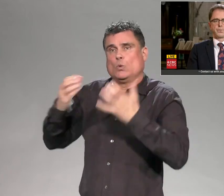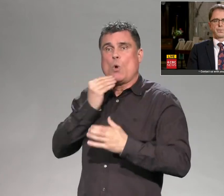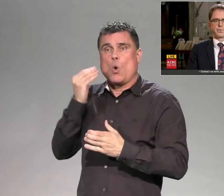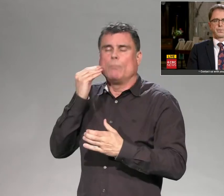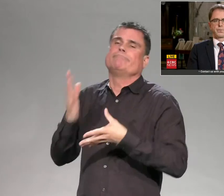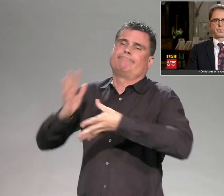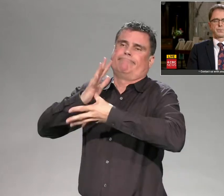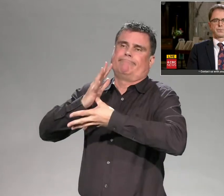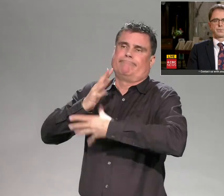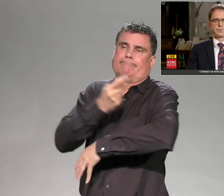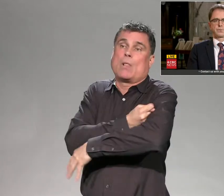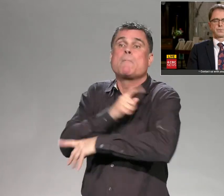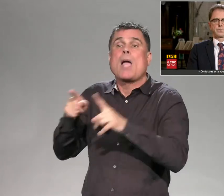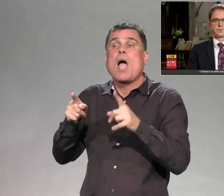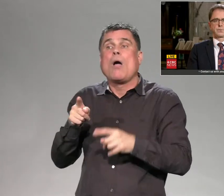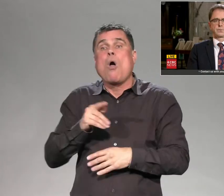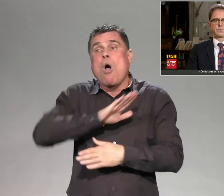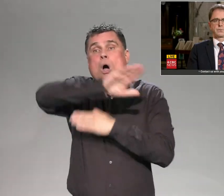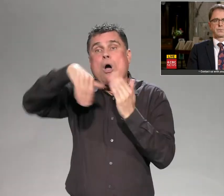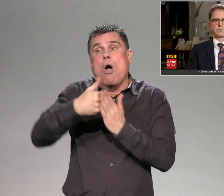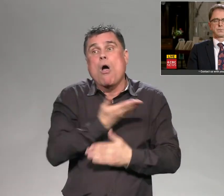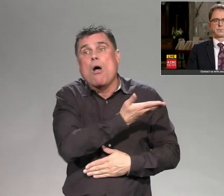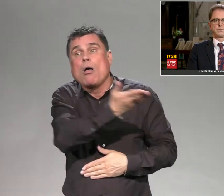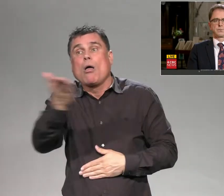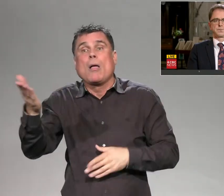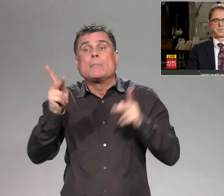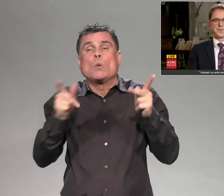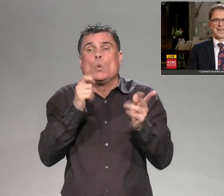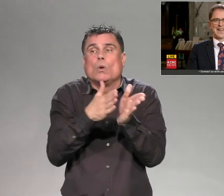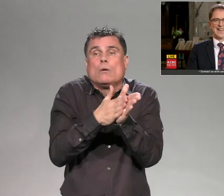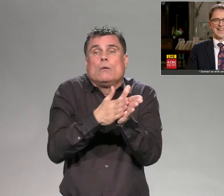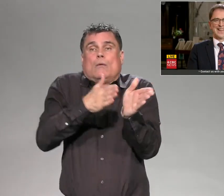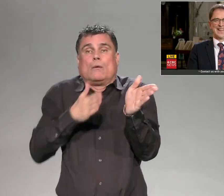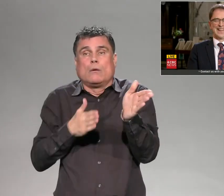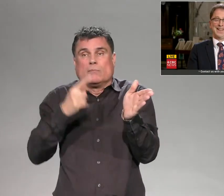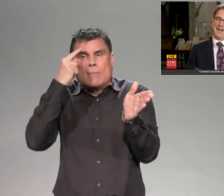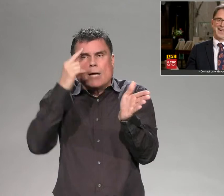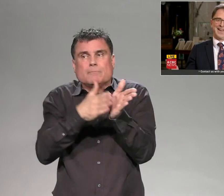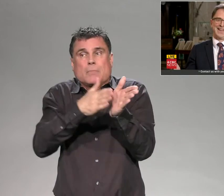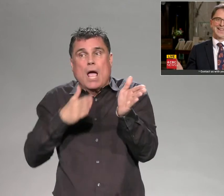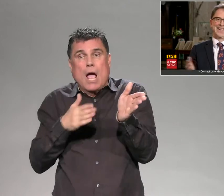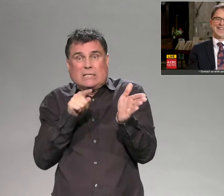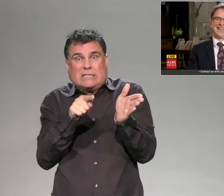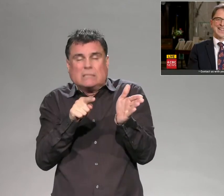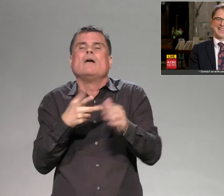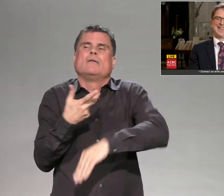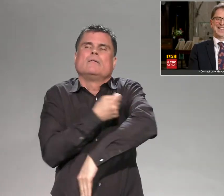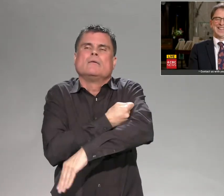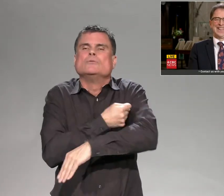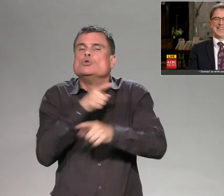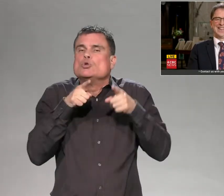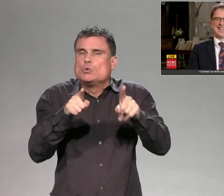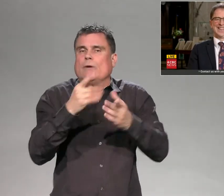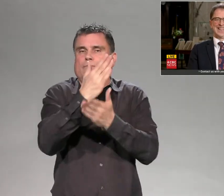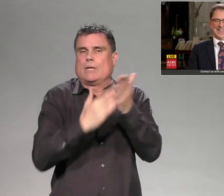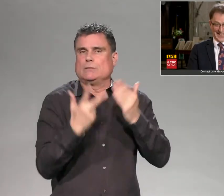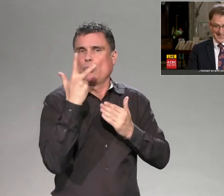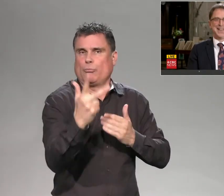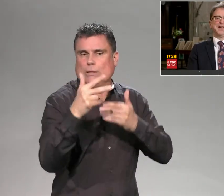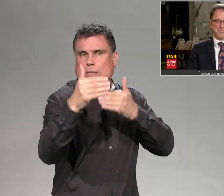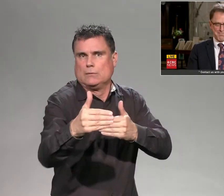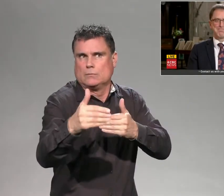Okay, thank you, Dr. Dix. Dr. Dix, that's what we're calling you down tonight. Dr. Dix. His Thank mother you. always wanted him to be a doctor. Thank you, Minister